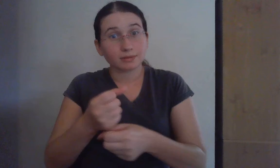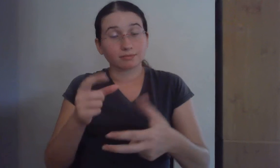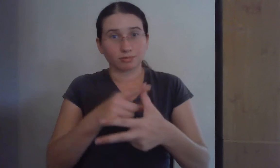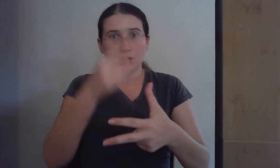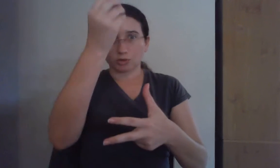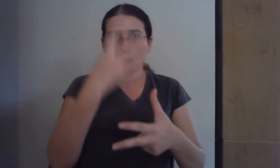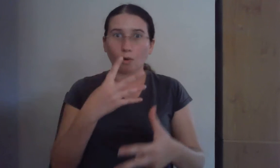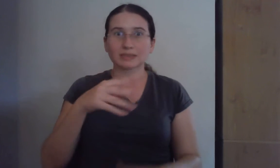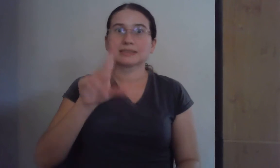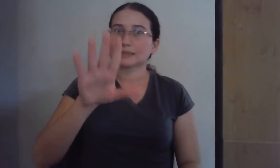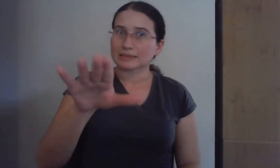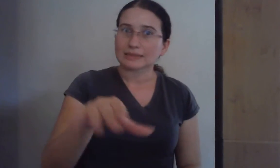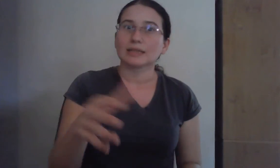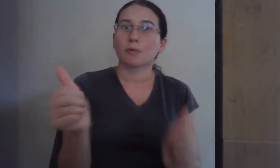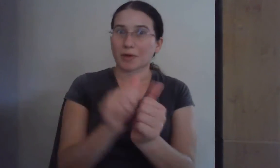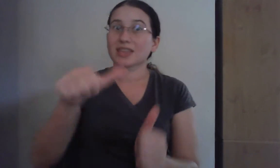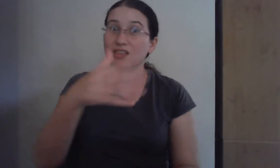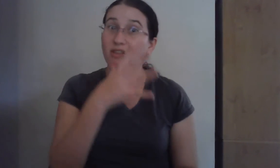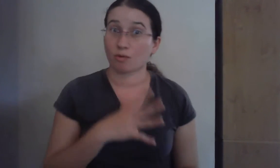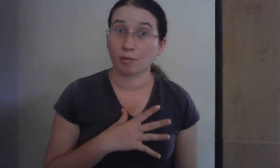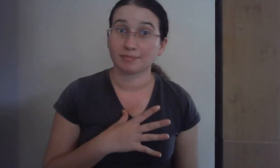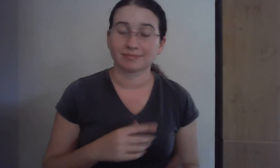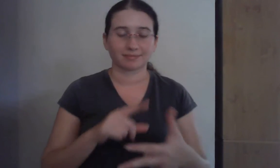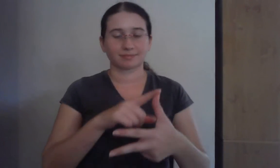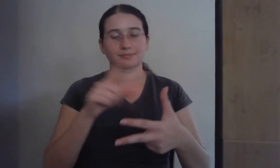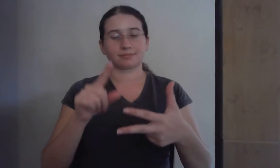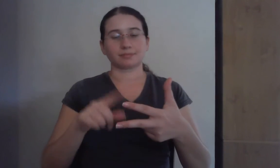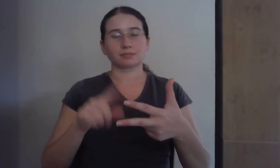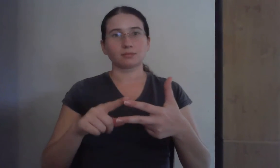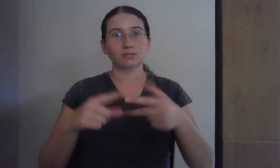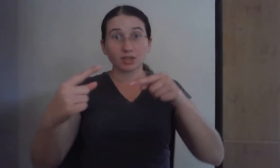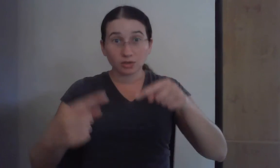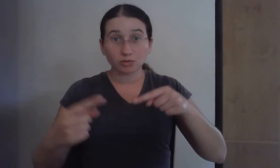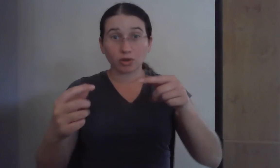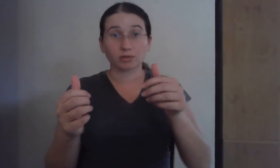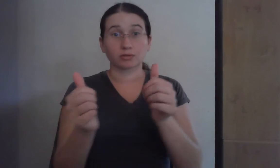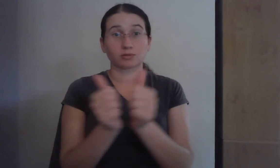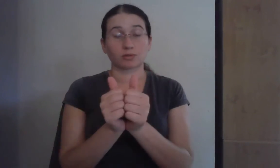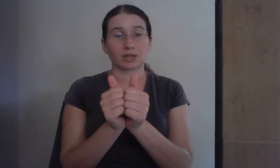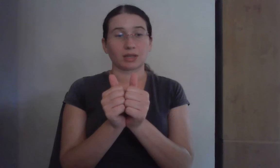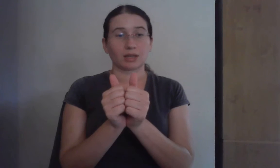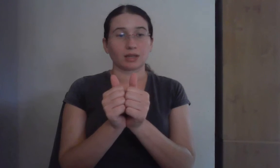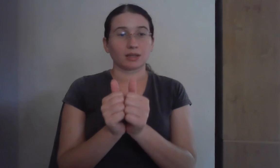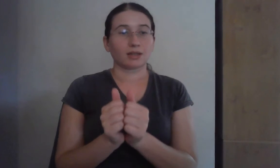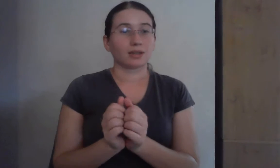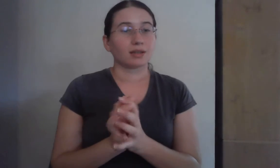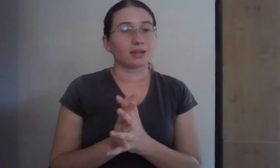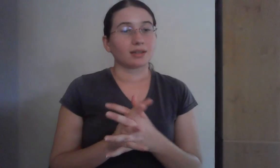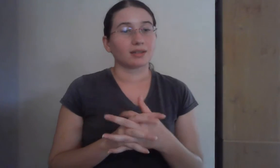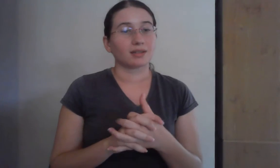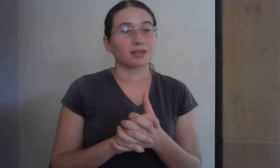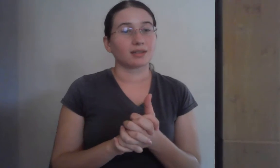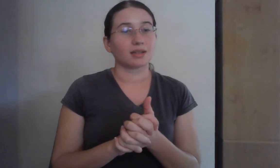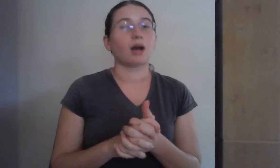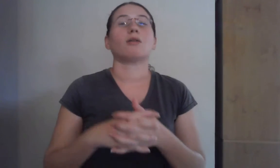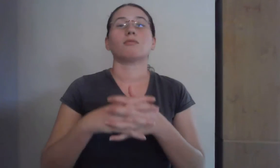Another, who admits he's afraid of rejection, guessed he was probably upset because I hadn't invited him as my date to an upcoming wedding.